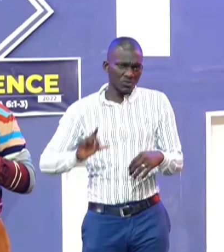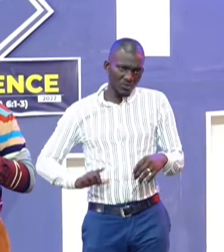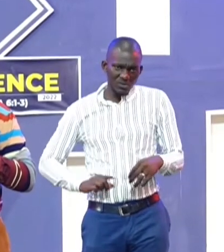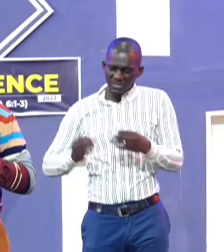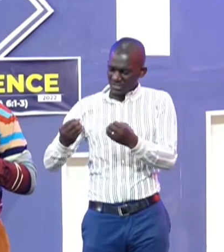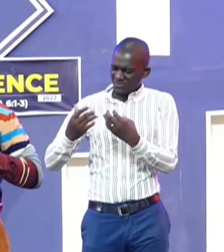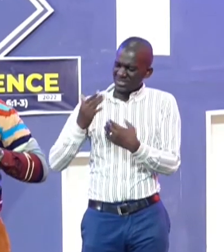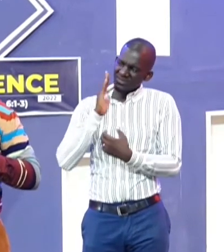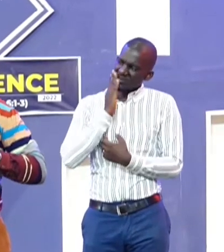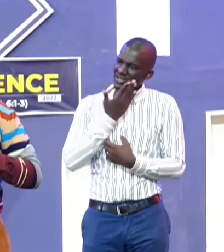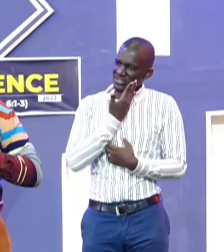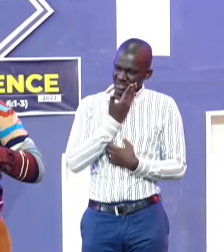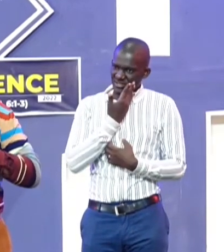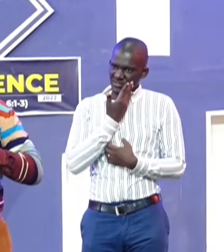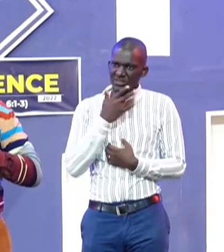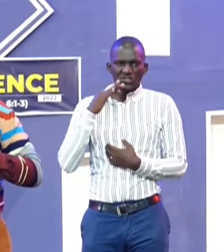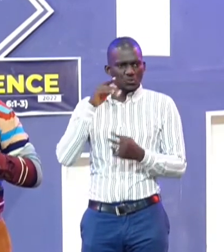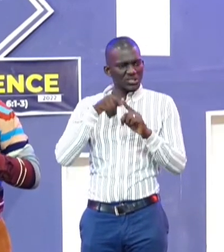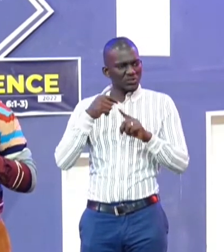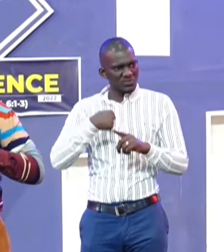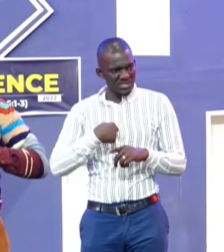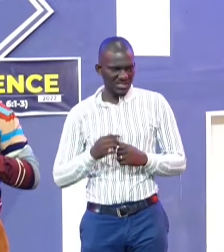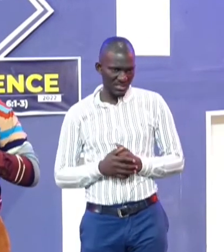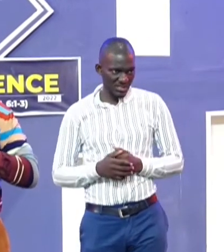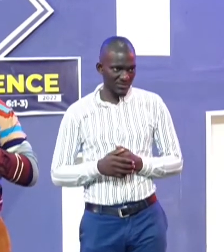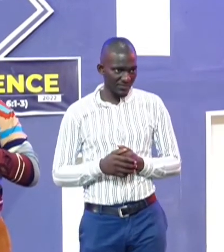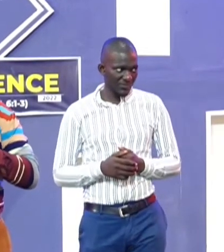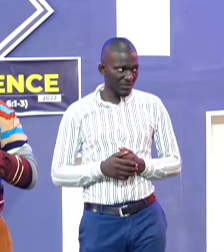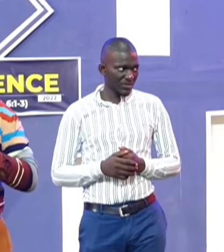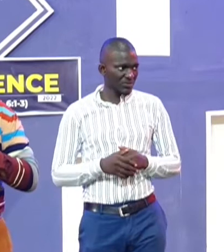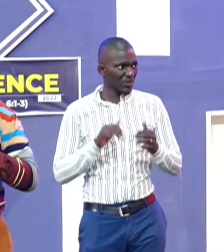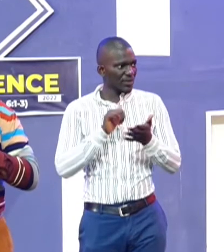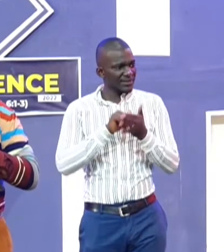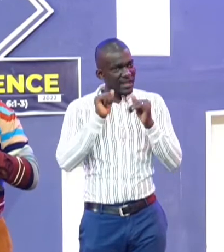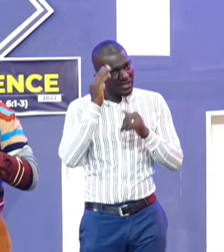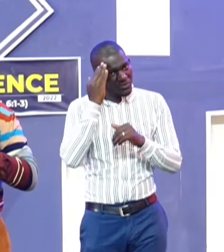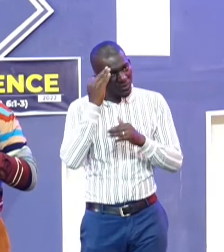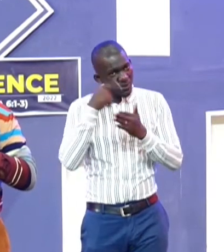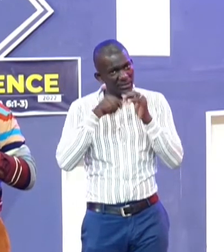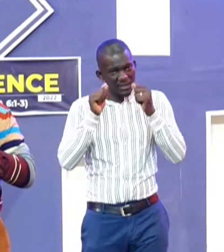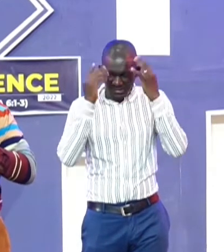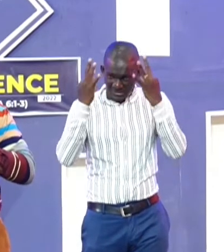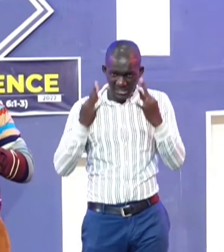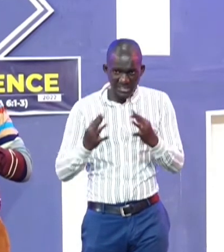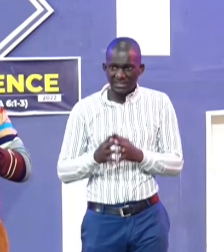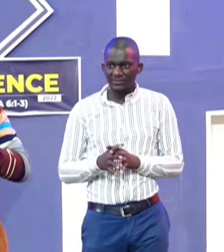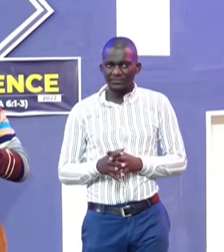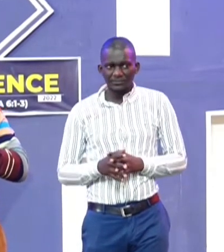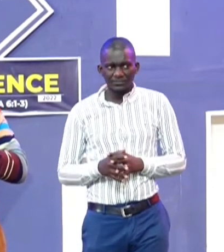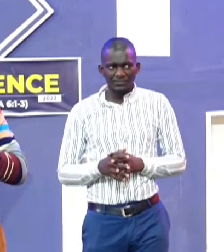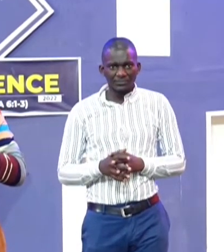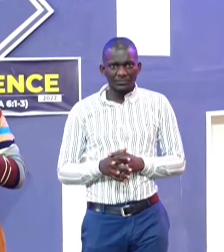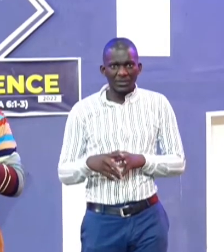Lord, grant me the grace. Speak to me that I may know what I ought to decide